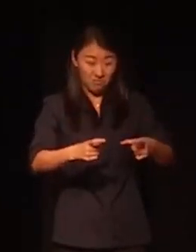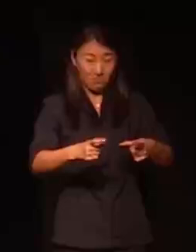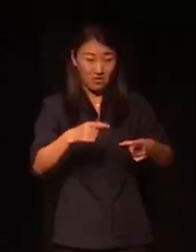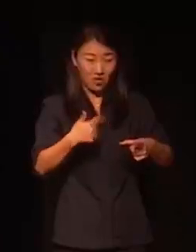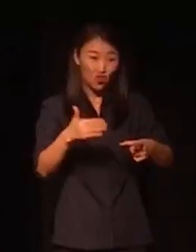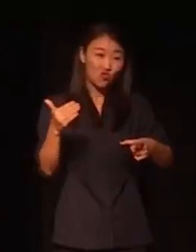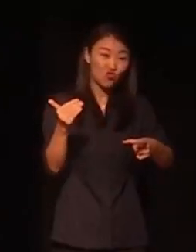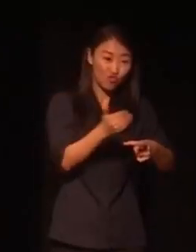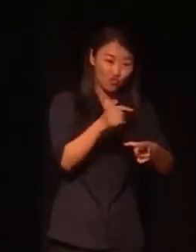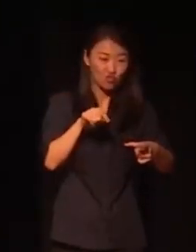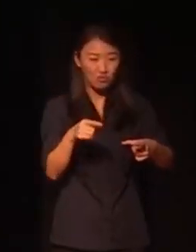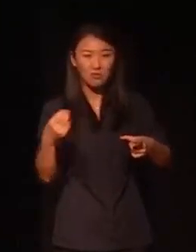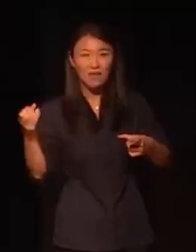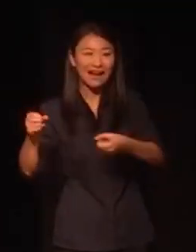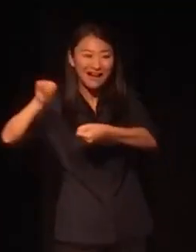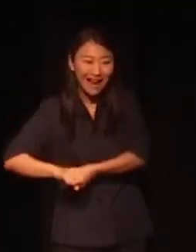xin, and so on.